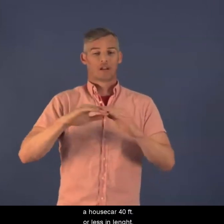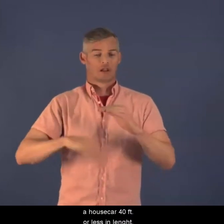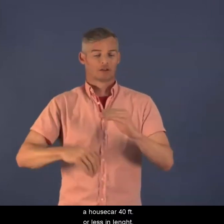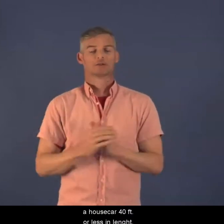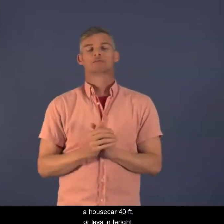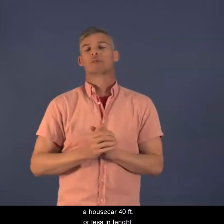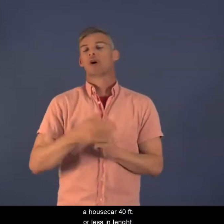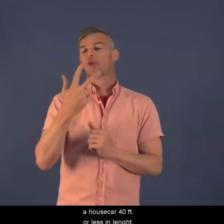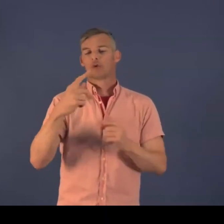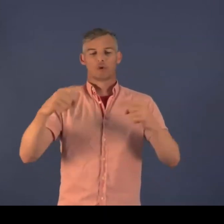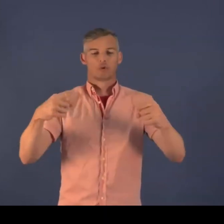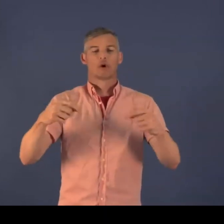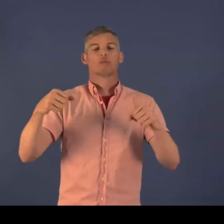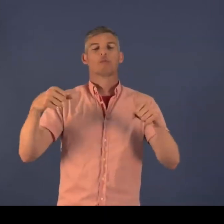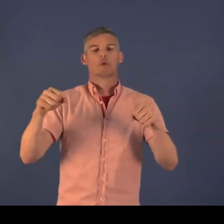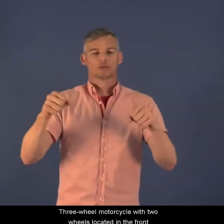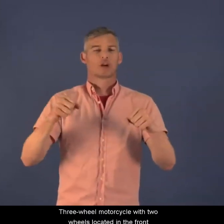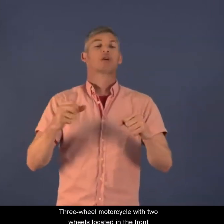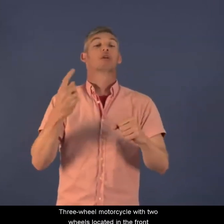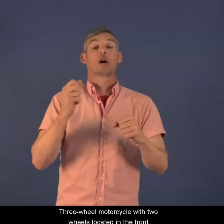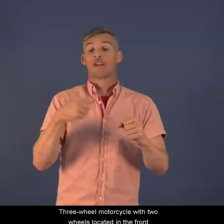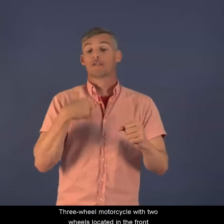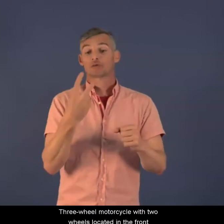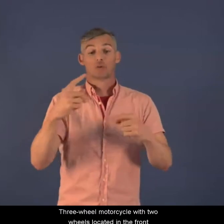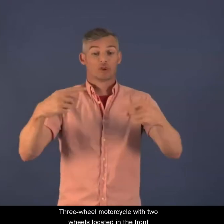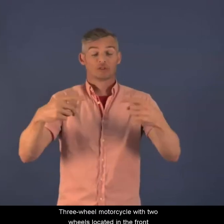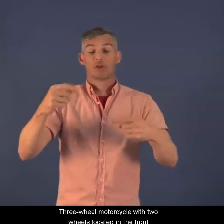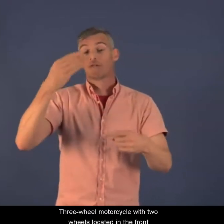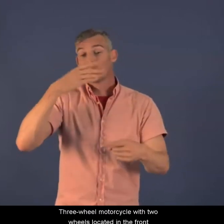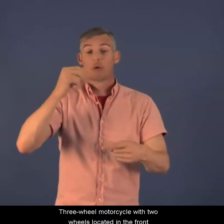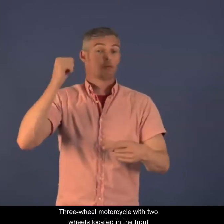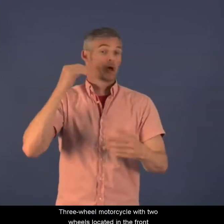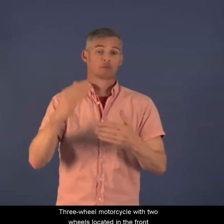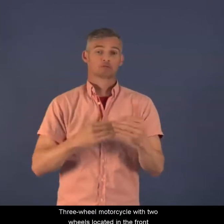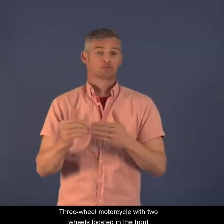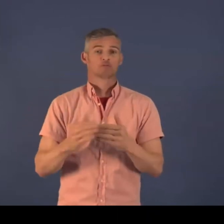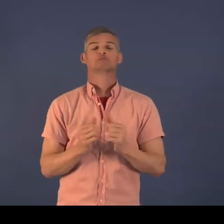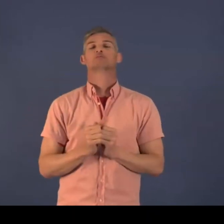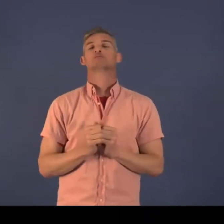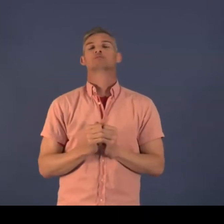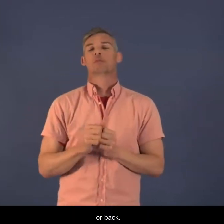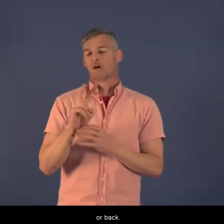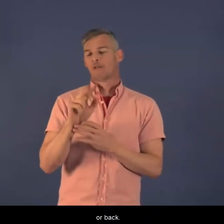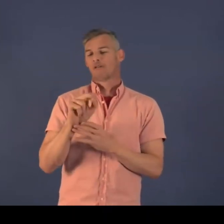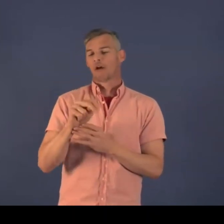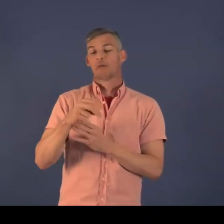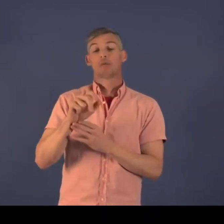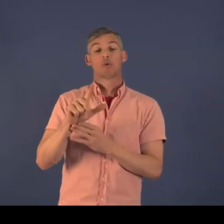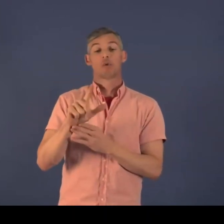or less in length. 3-wheel motorcycle with 2 wheels located in the front or back. A